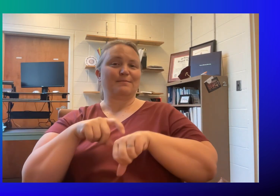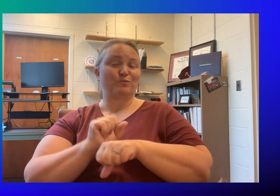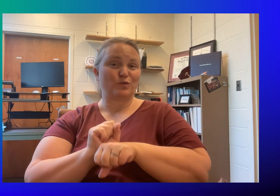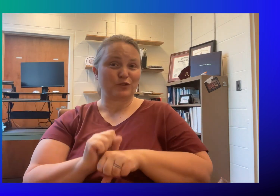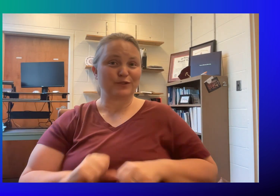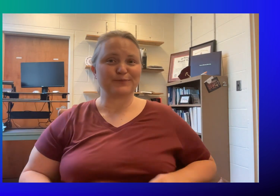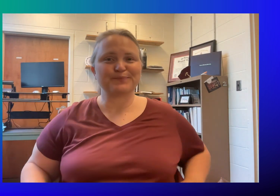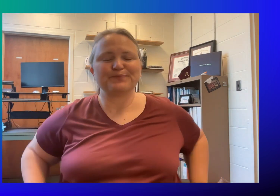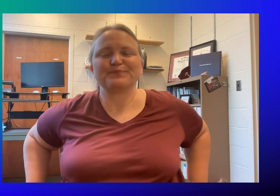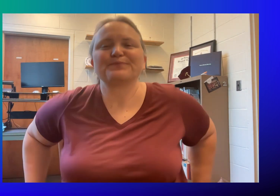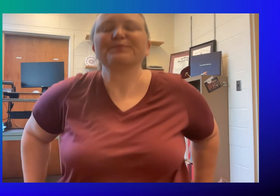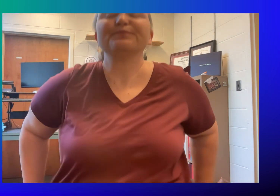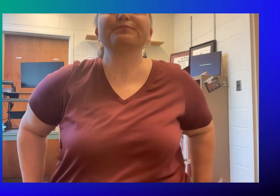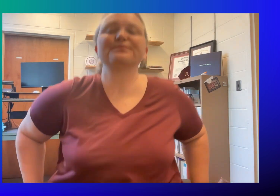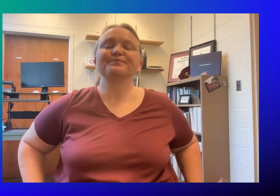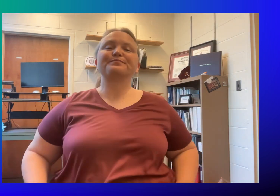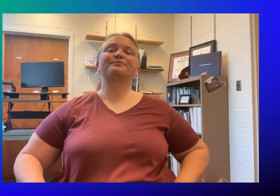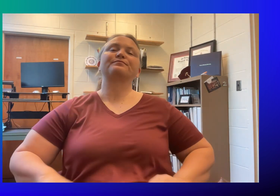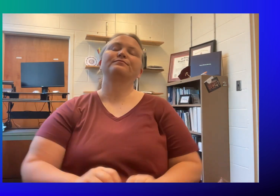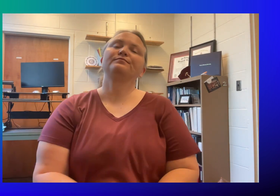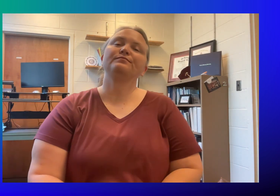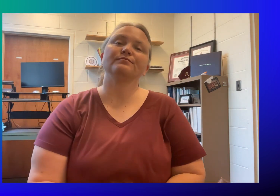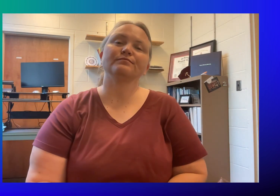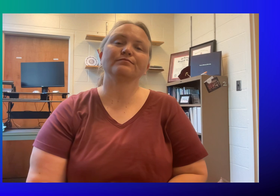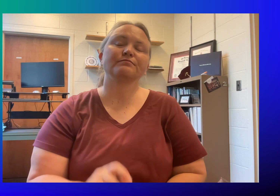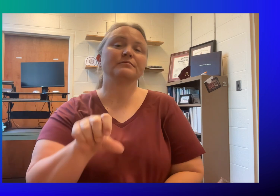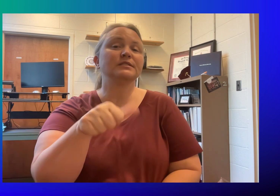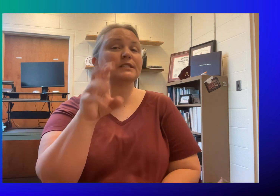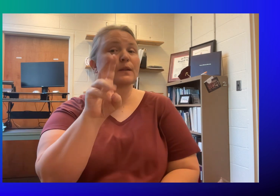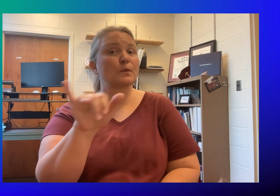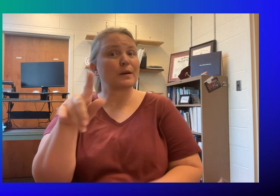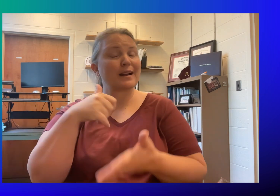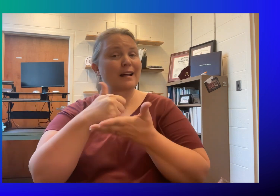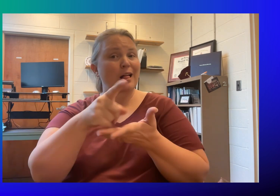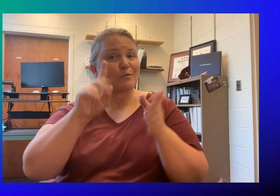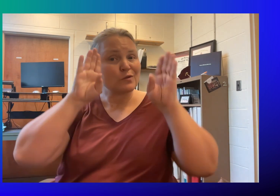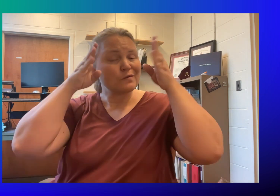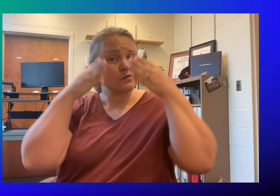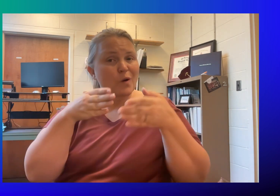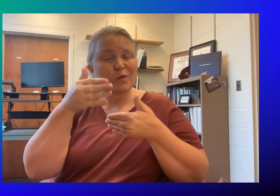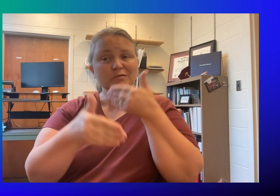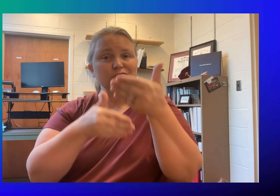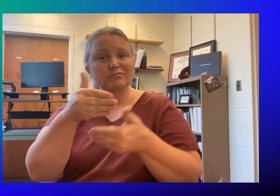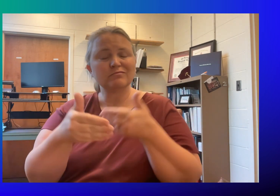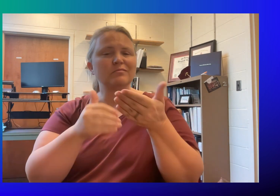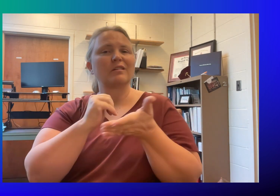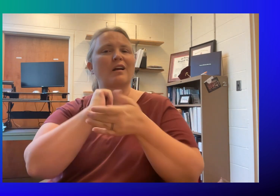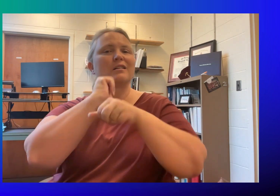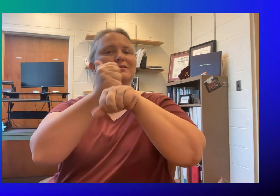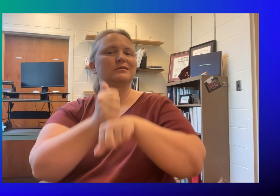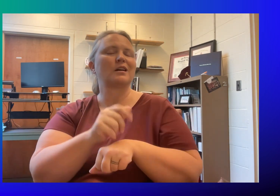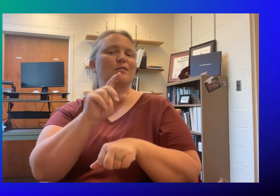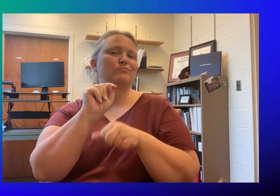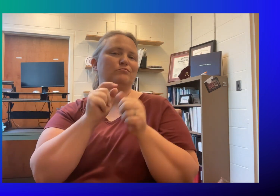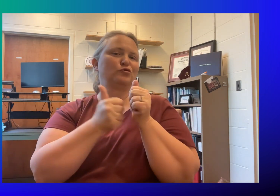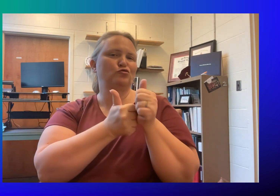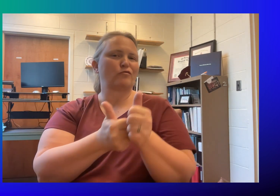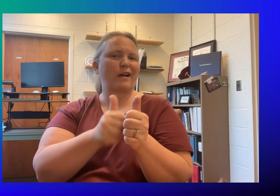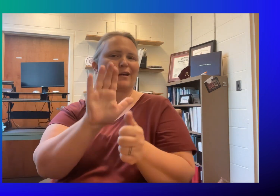work. Another way to help you get in the zone and focus on your rituals and routines is to use some sort of tracking. You could set this up in a